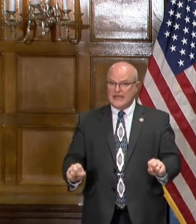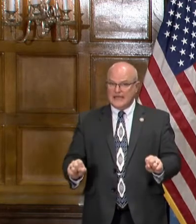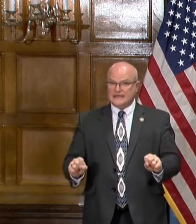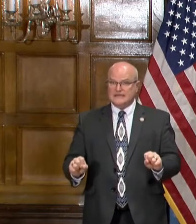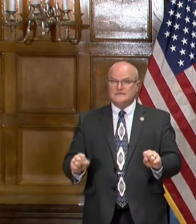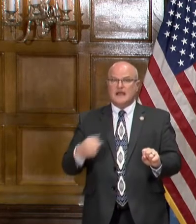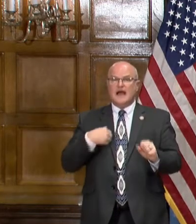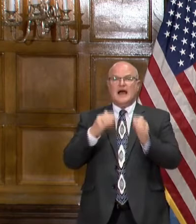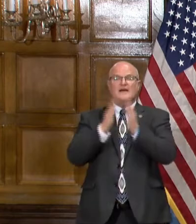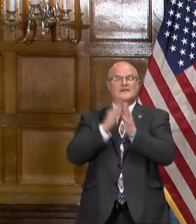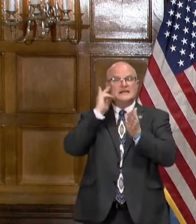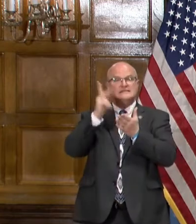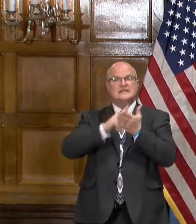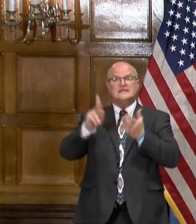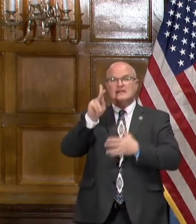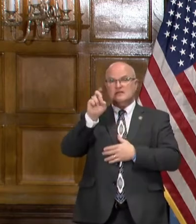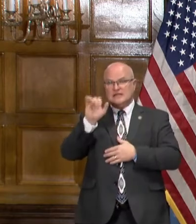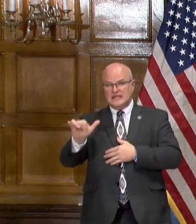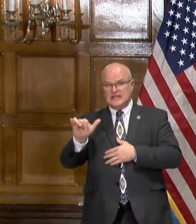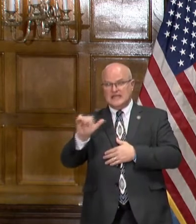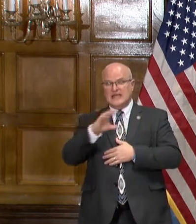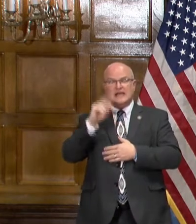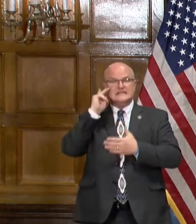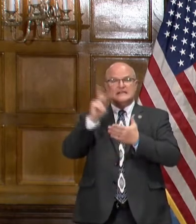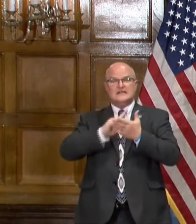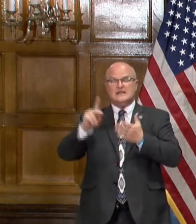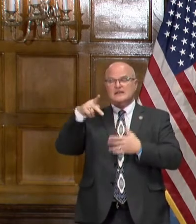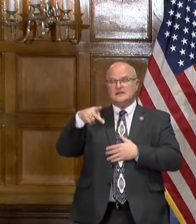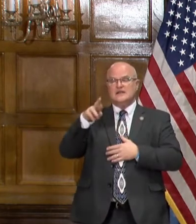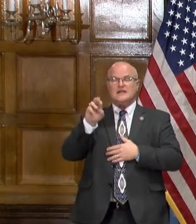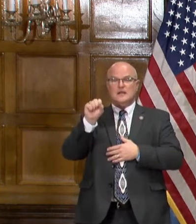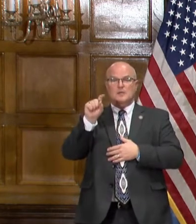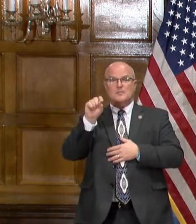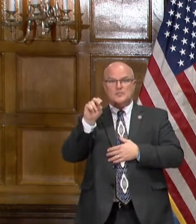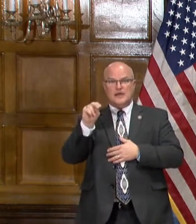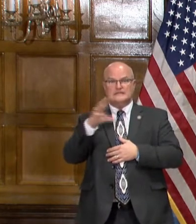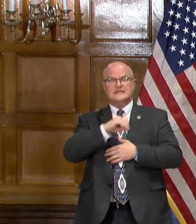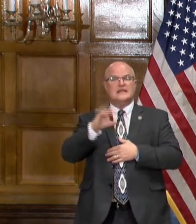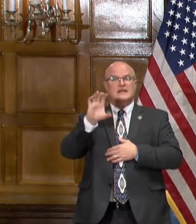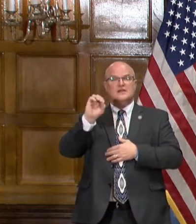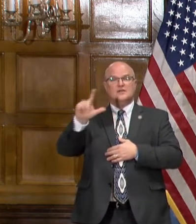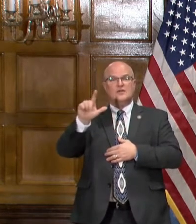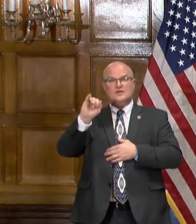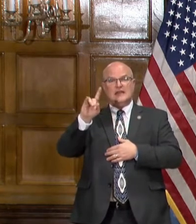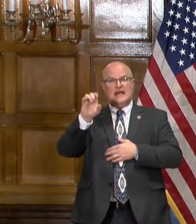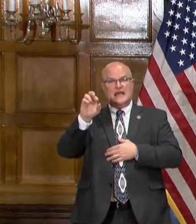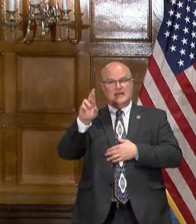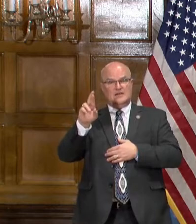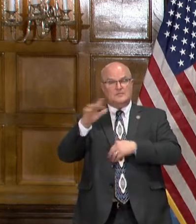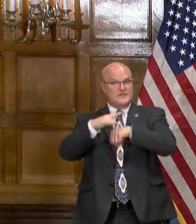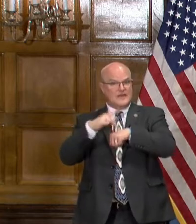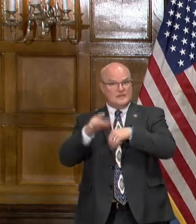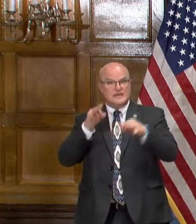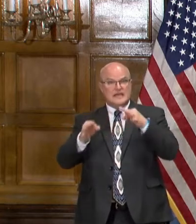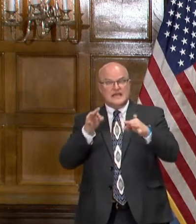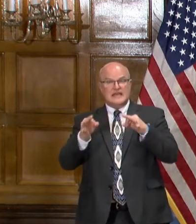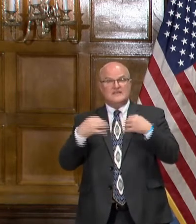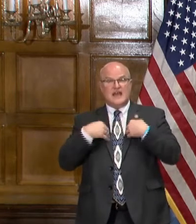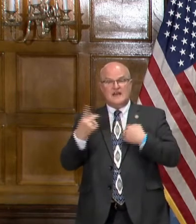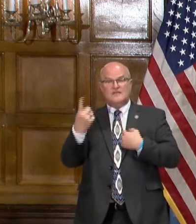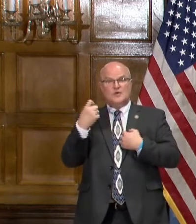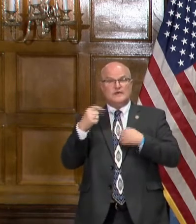I've asked Secretary Key and Secretary Preston and Colonel Ader to be available if there's questions in those fields that they can